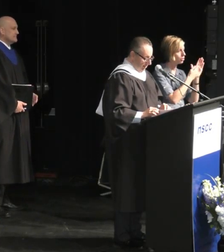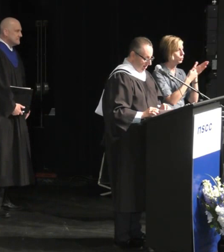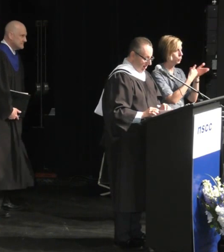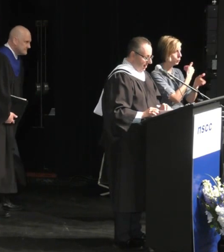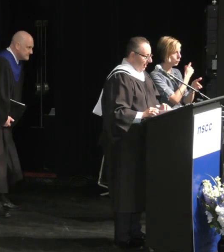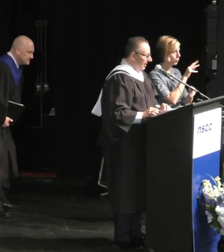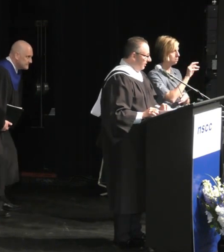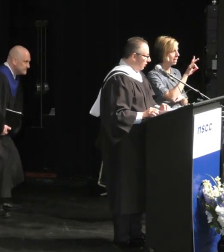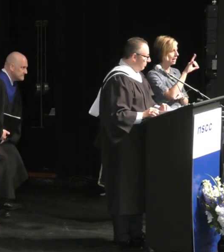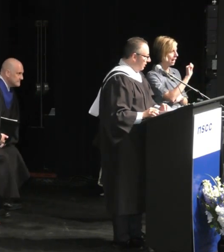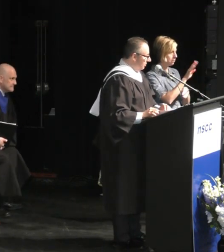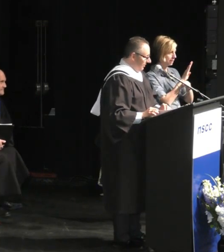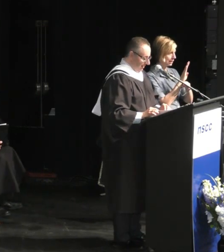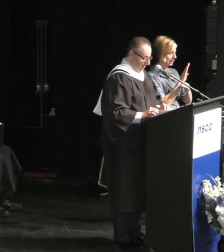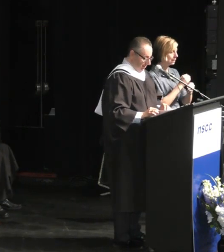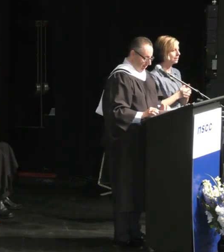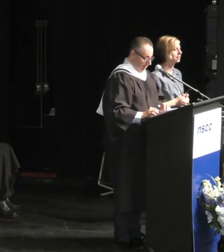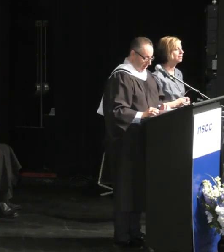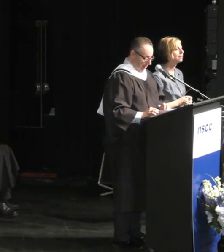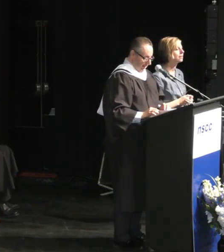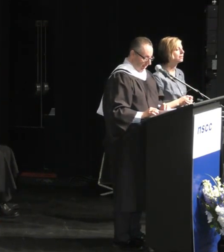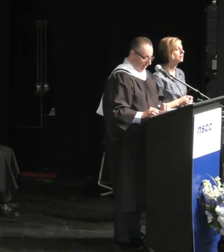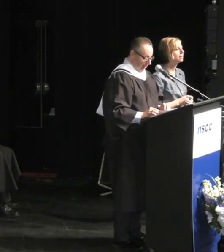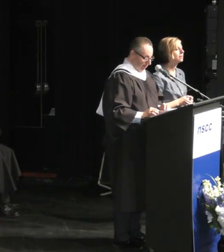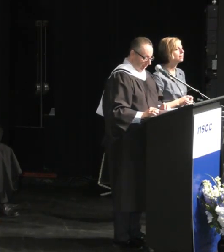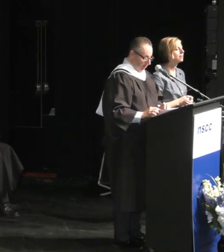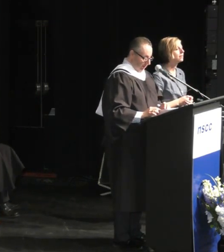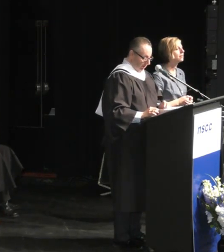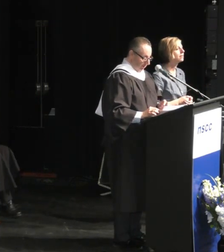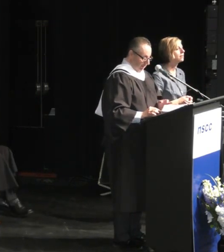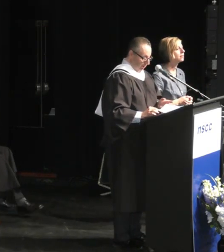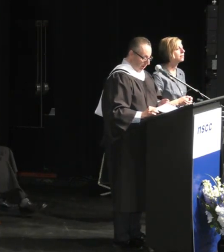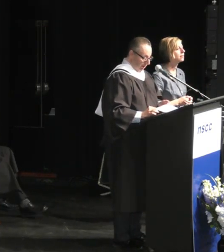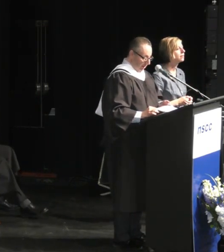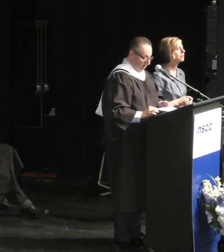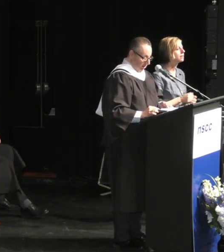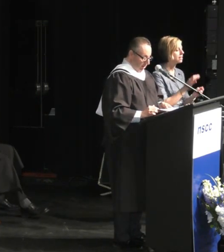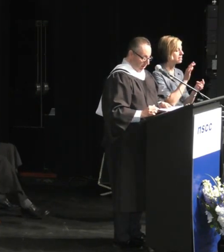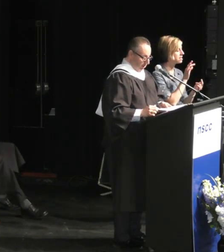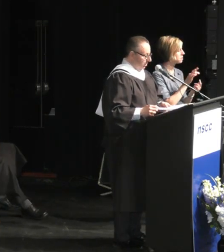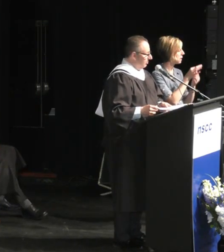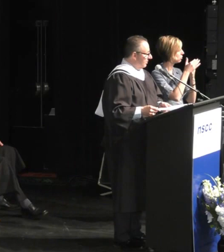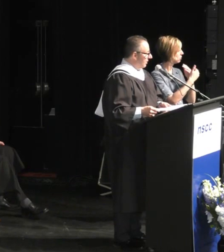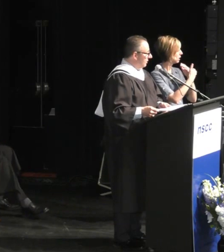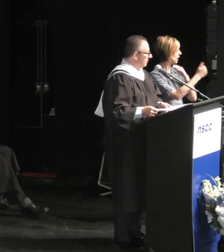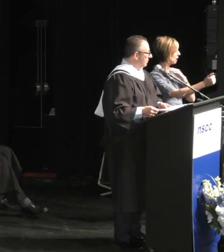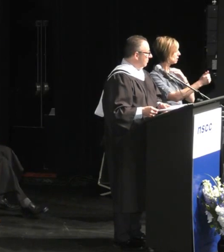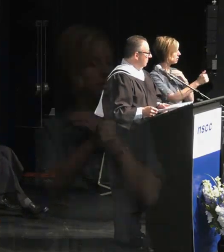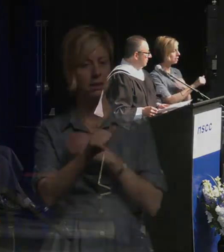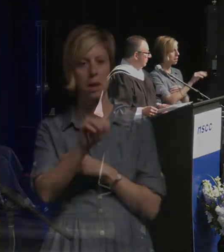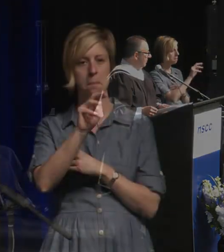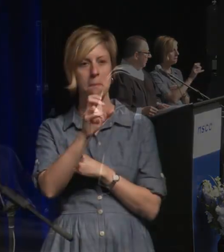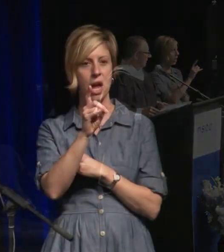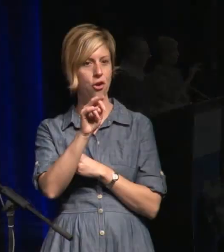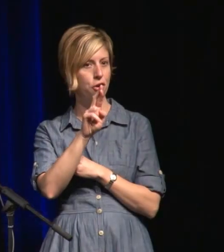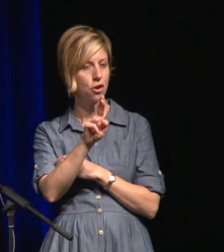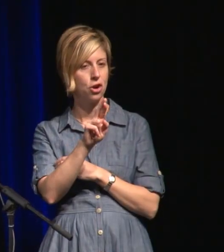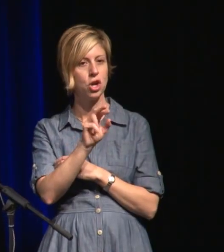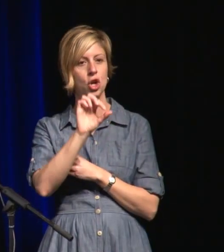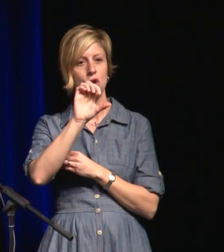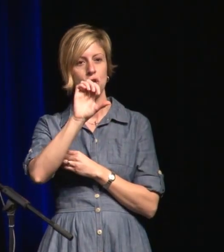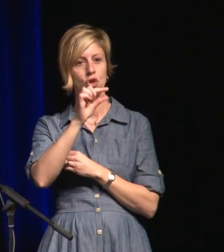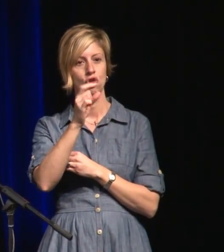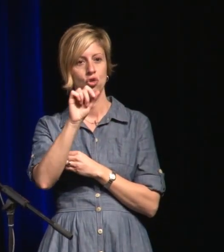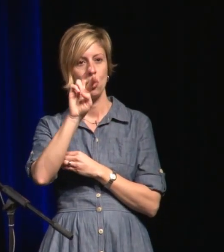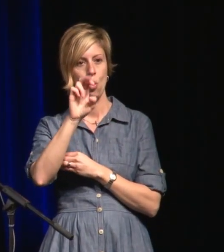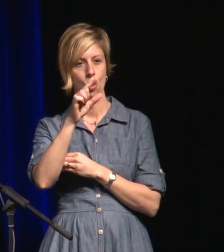Business. And in our special guest seating, I would like to welcome Deputy Mayor George MacDonald and